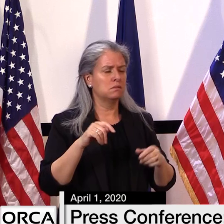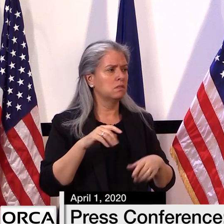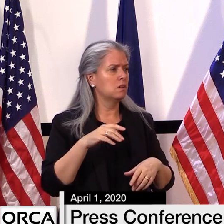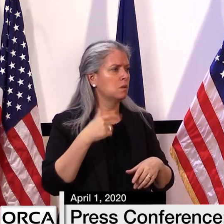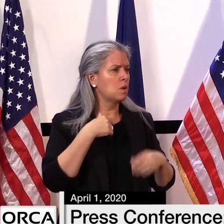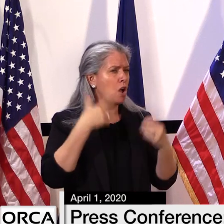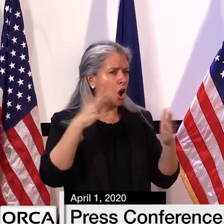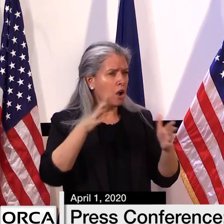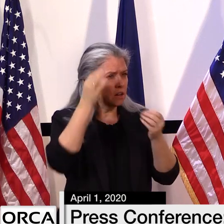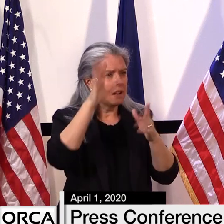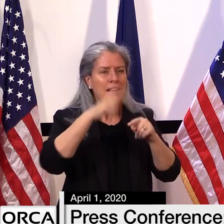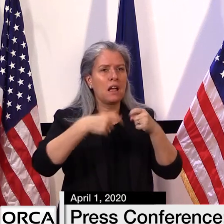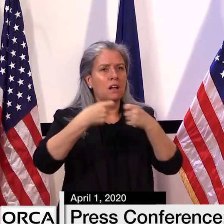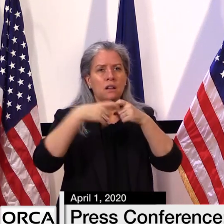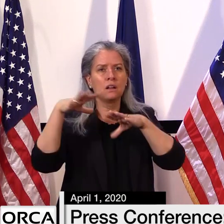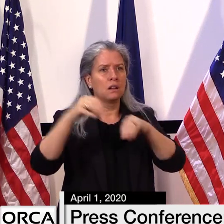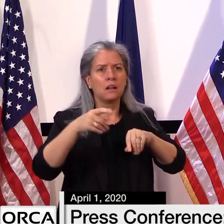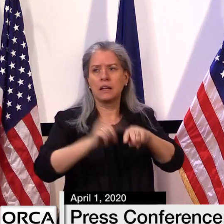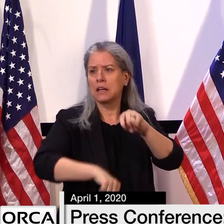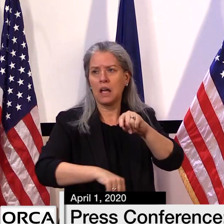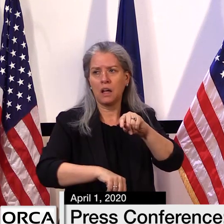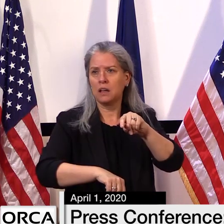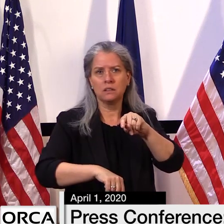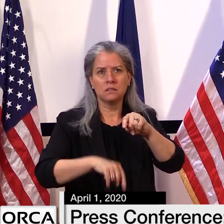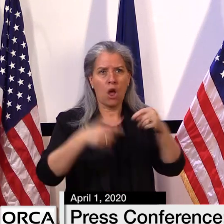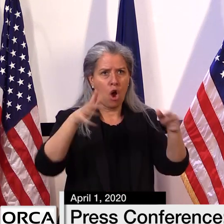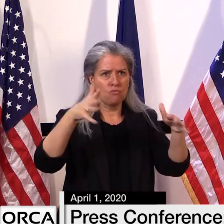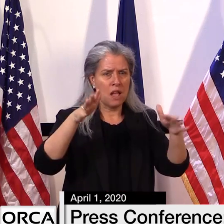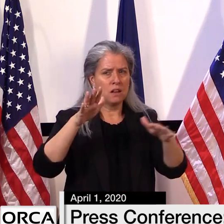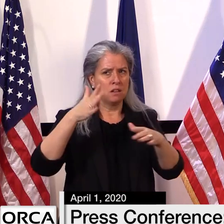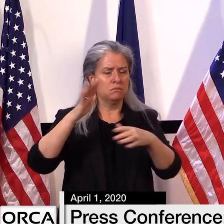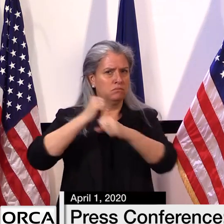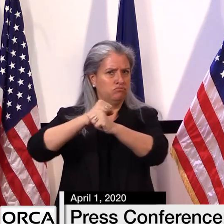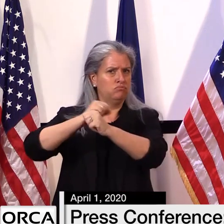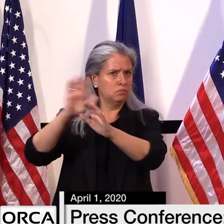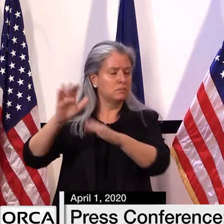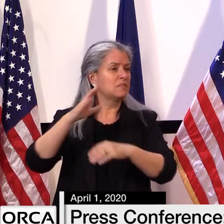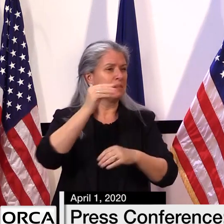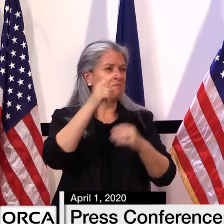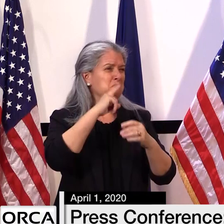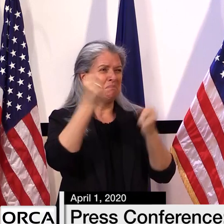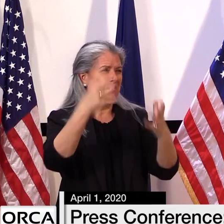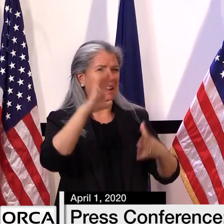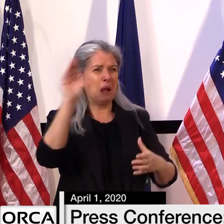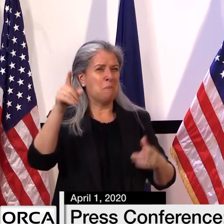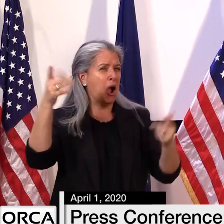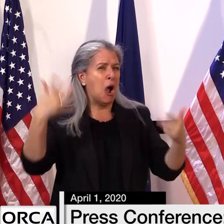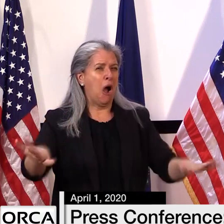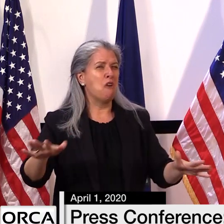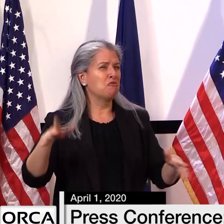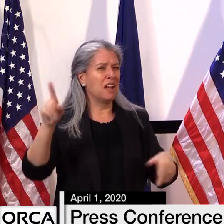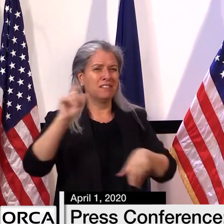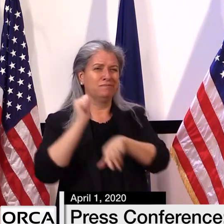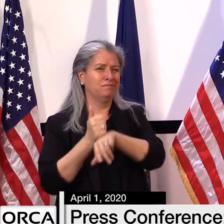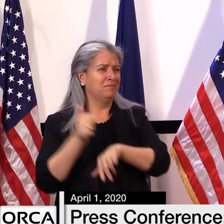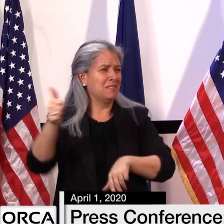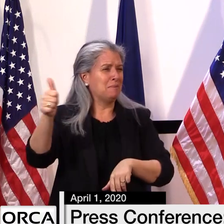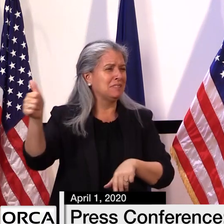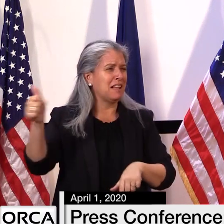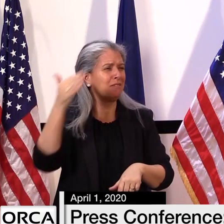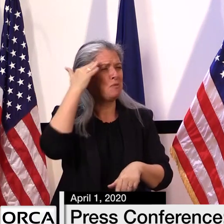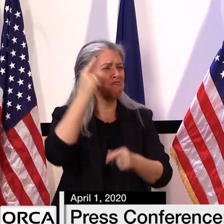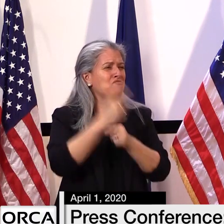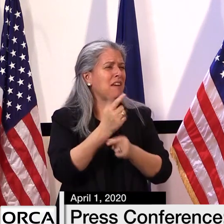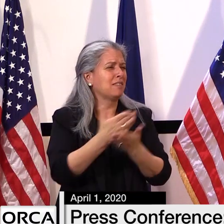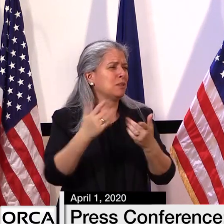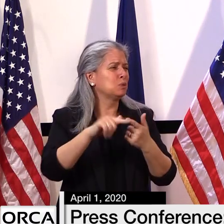can't have your utilities disconnected, and a lot of the entities stepped up on their own to do that before we put it in the order.